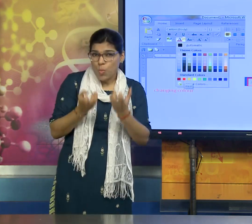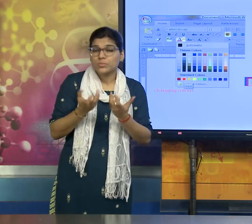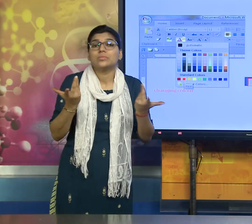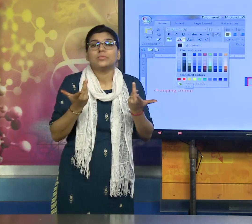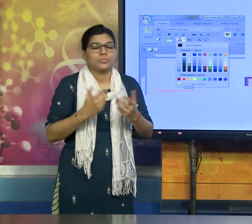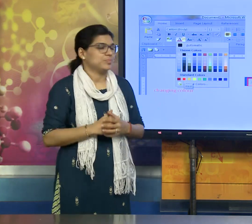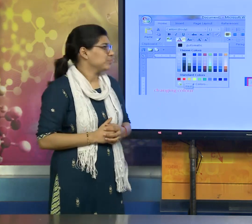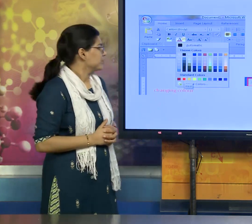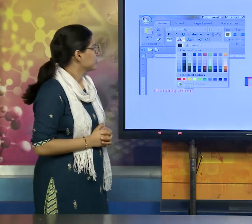Font color.